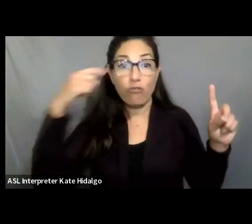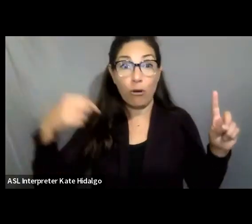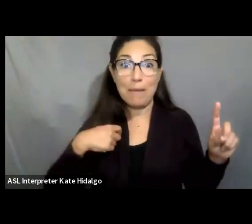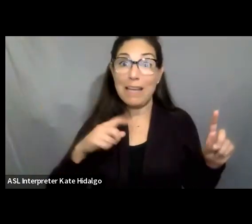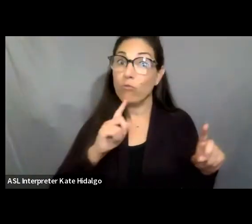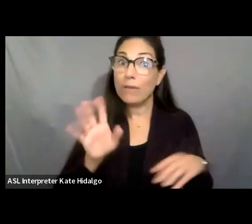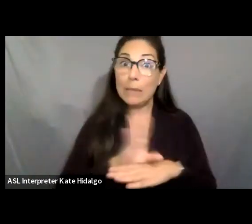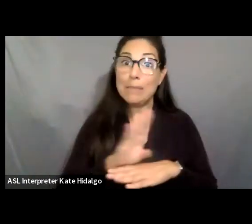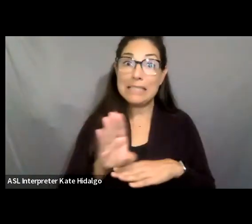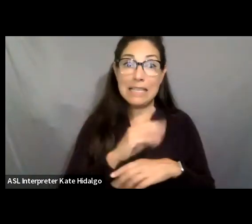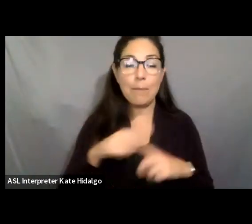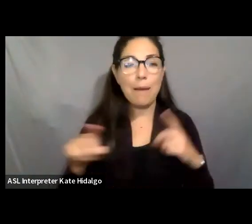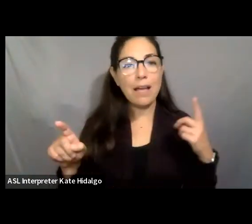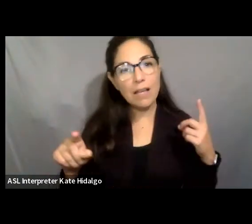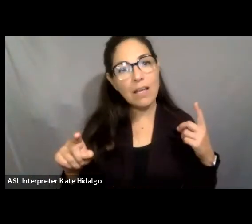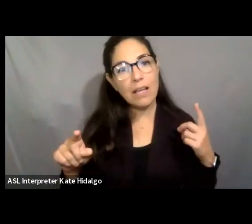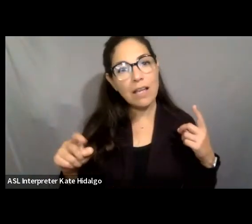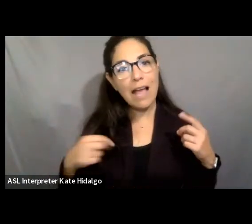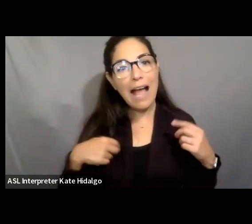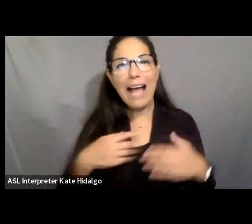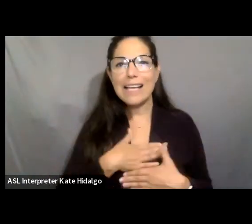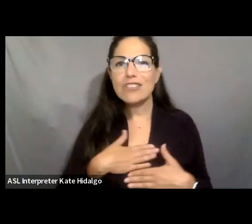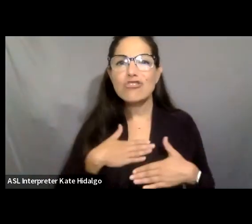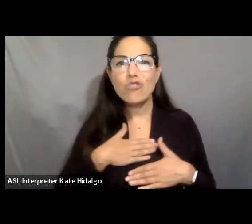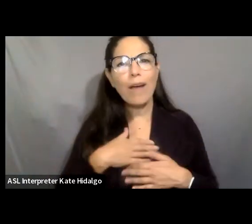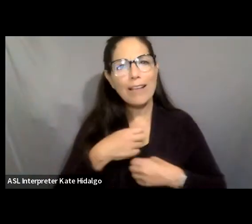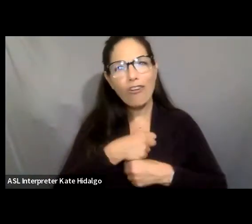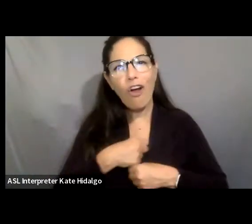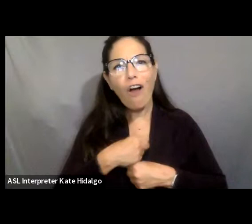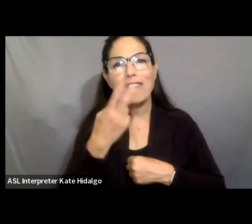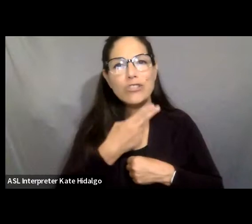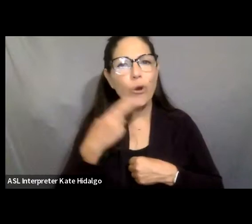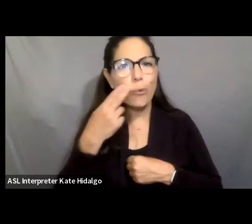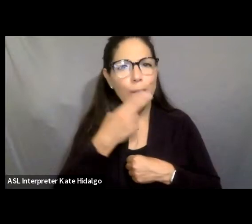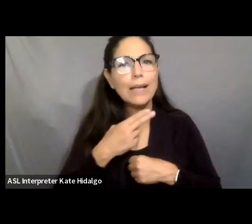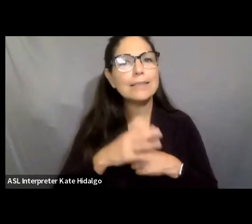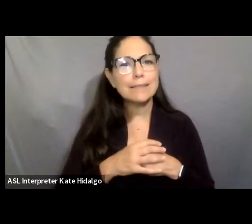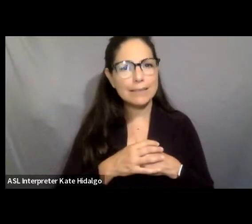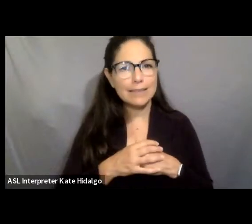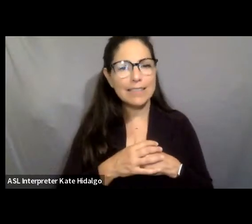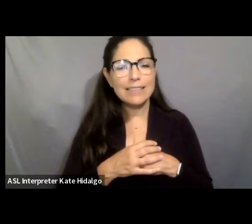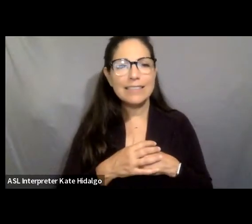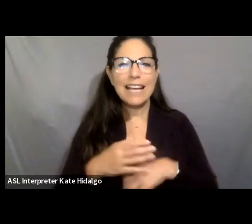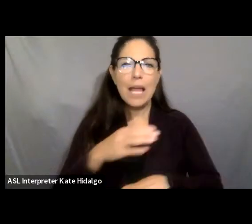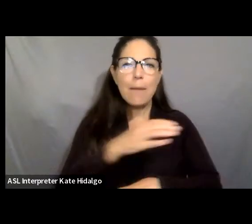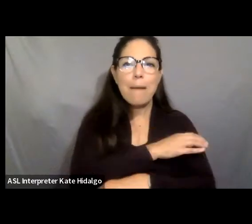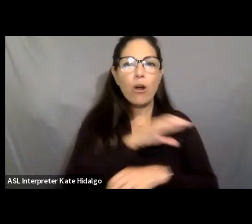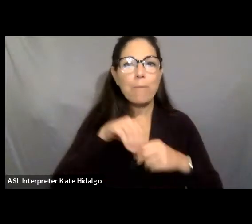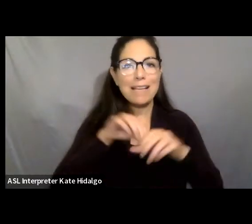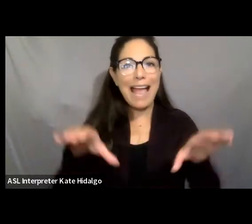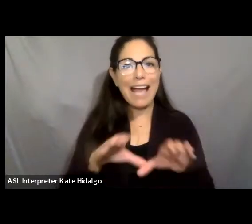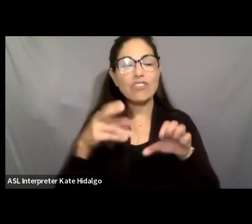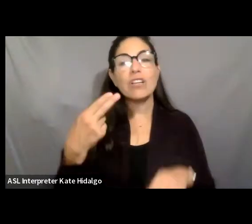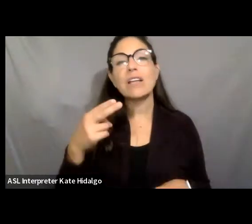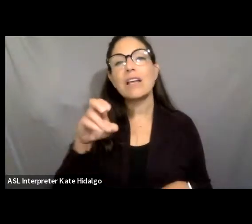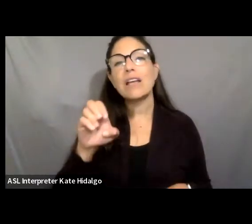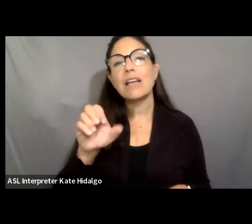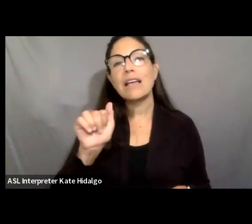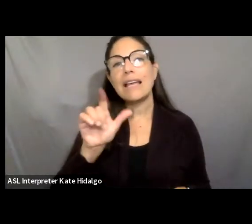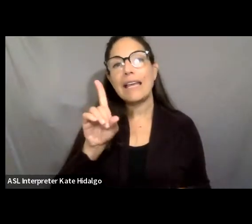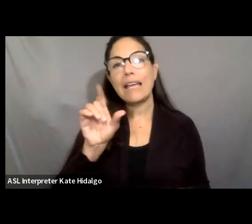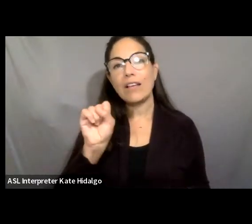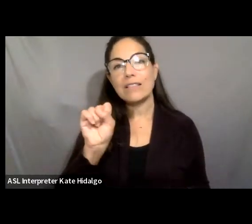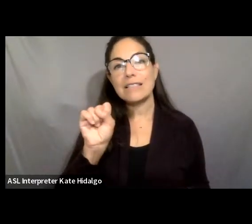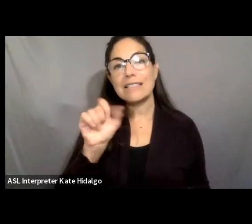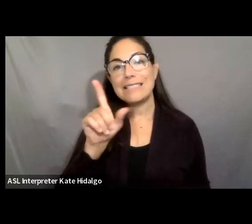busy. So I enjoyed coffee and donuts and empowerment in action at Hillsdale. And